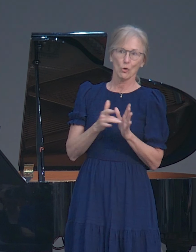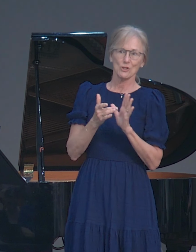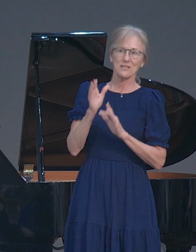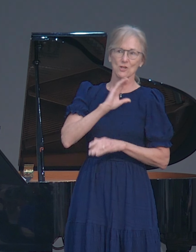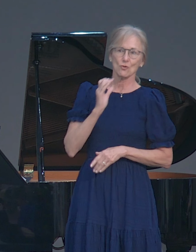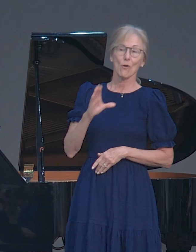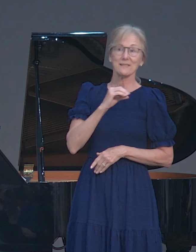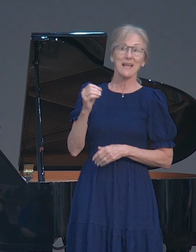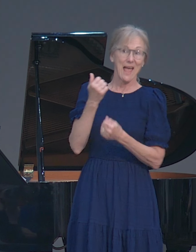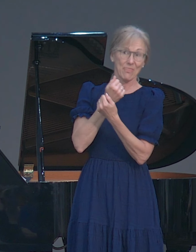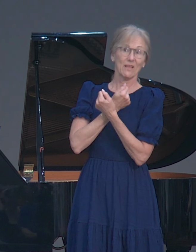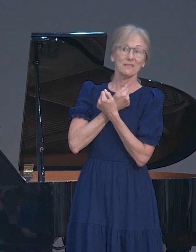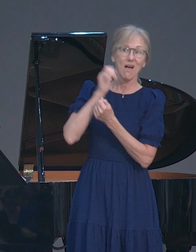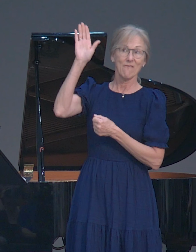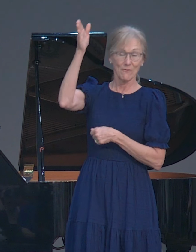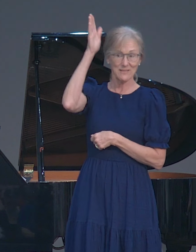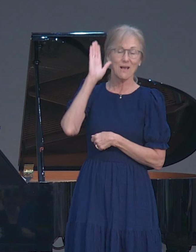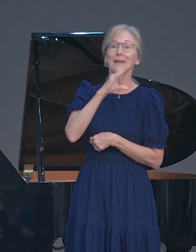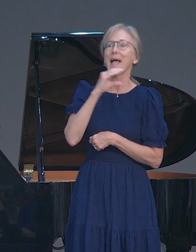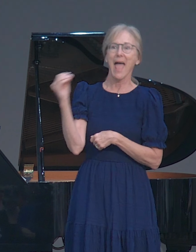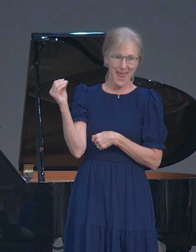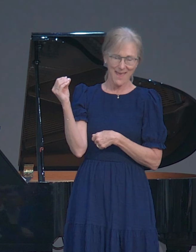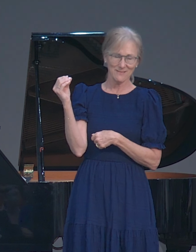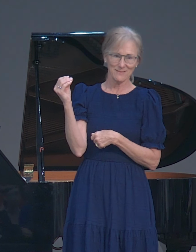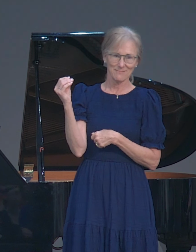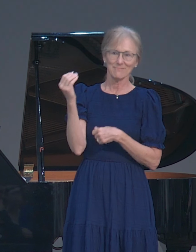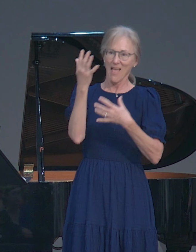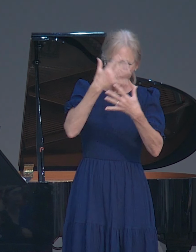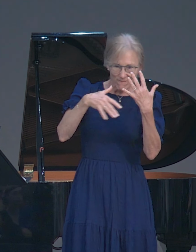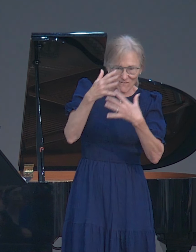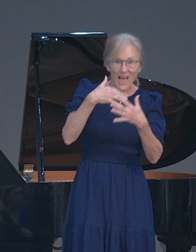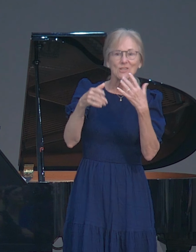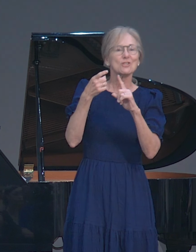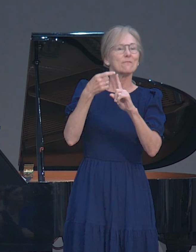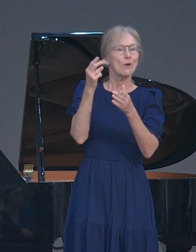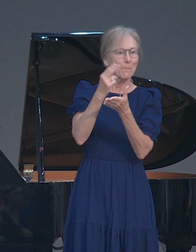love of God and the fellowship of the Holy